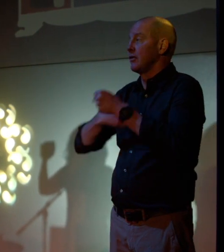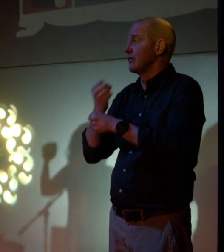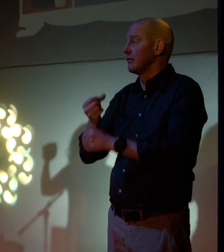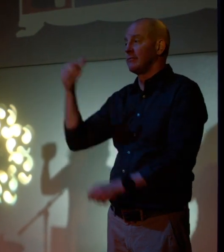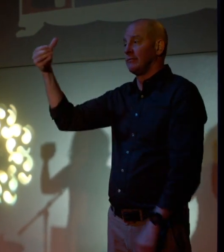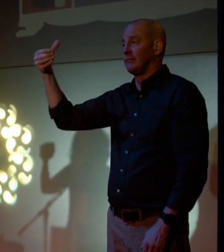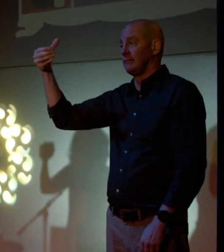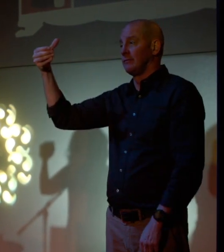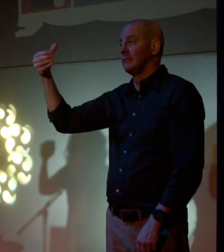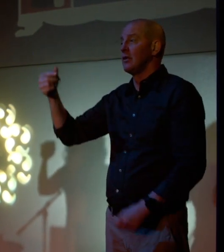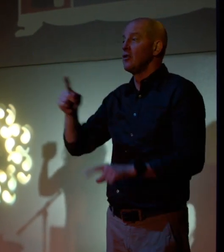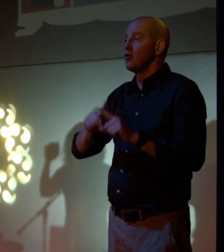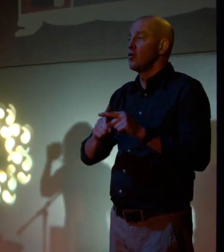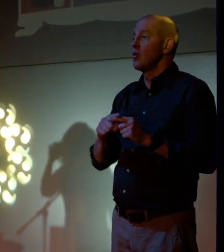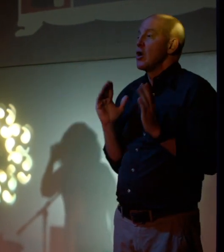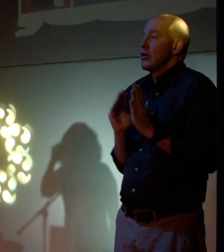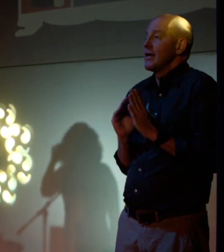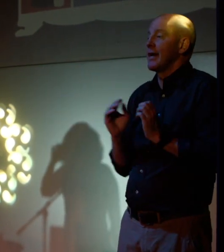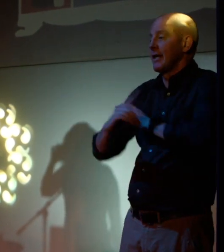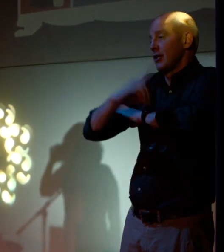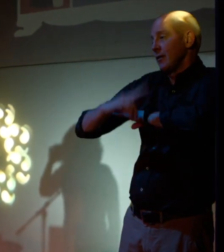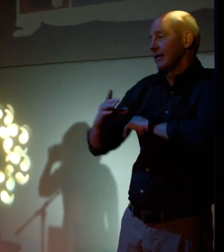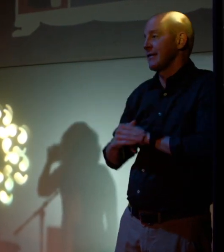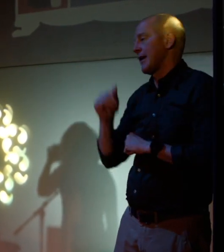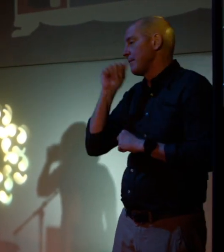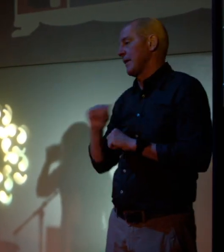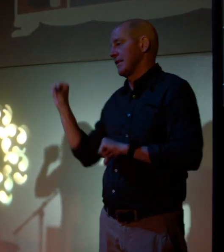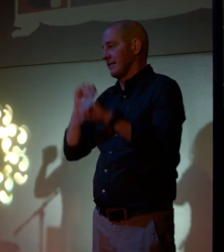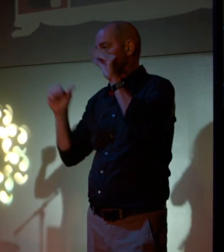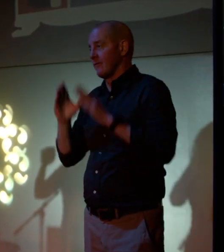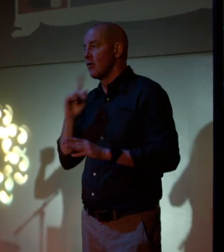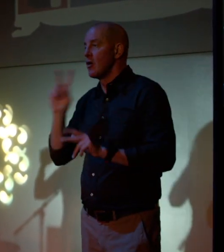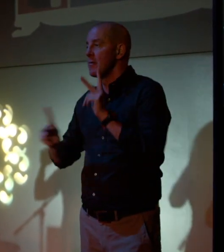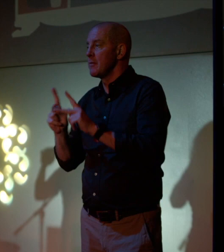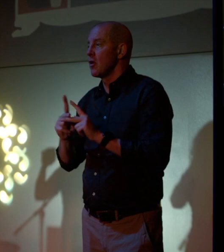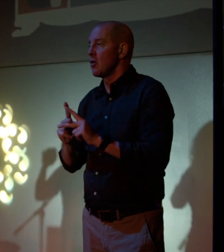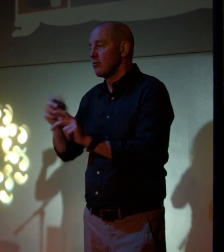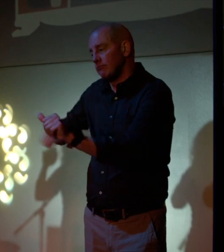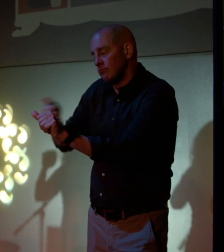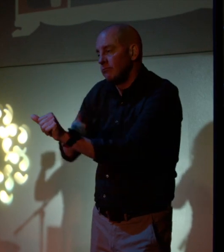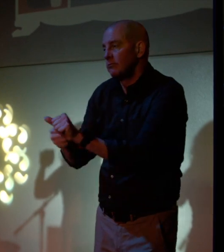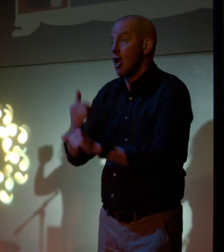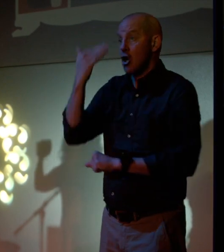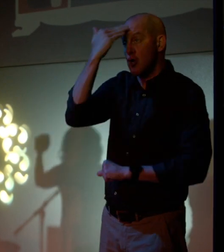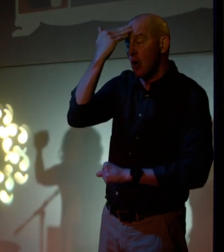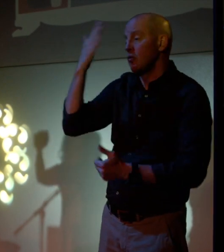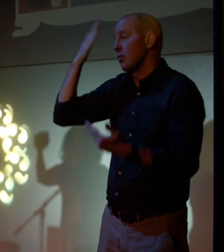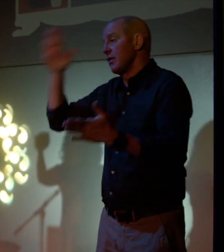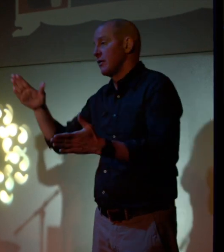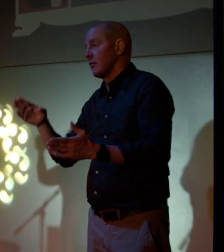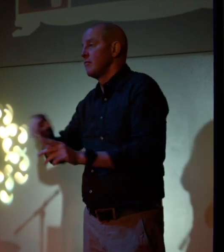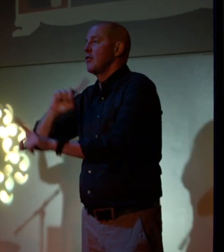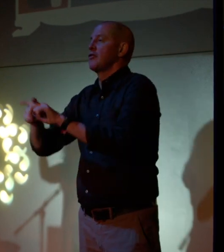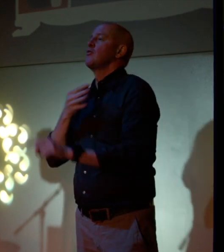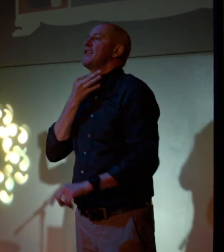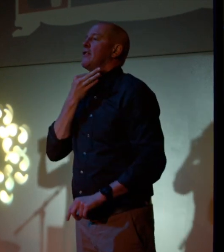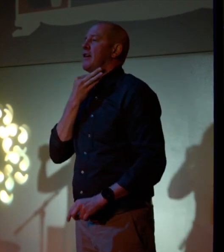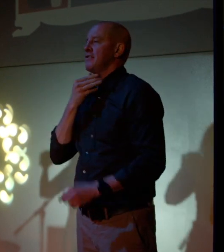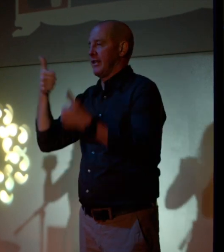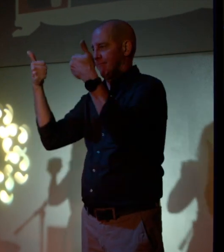dragons and patient scientists, the pursuit of known unknowns, and the promise of infinite surprises, to curiosity.